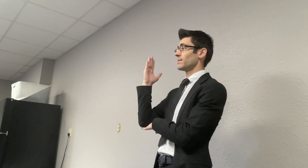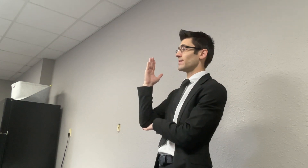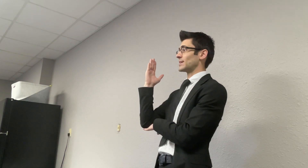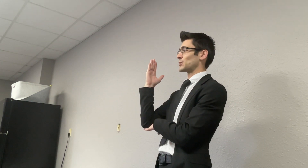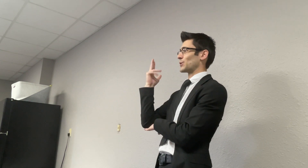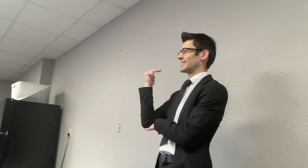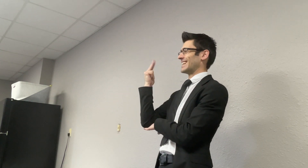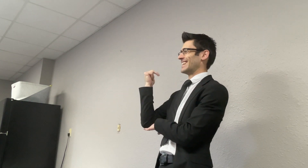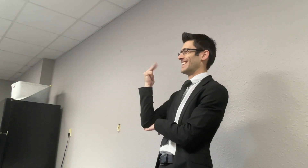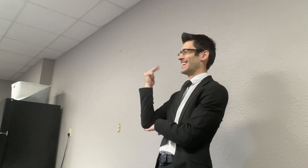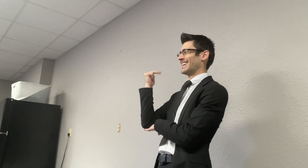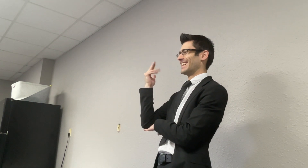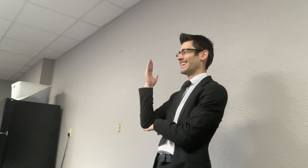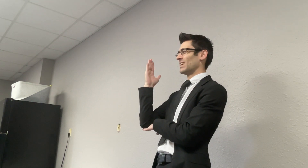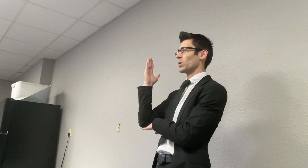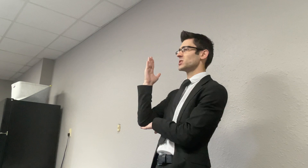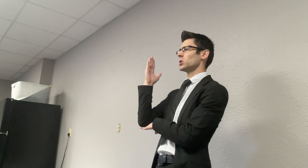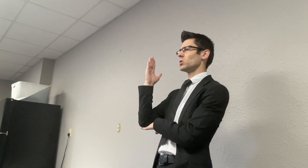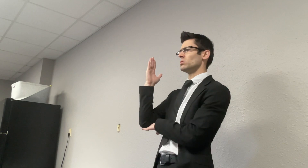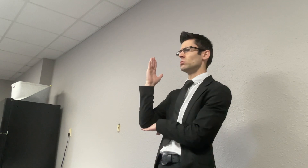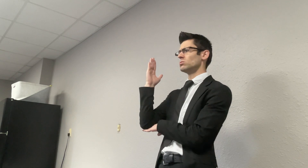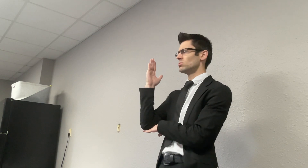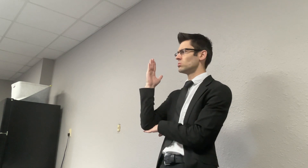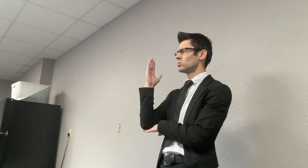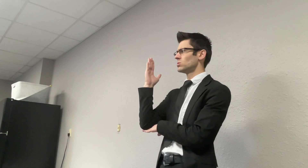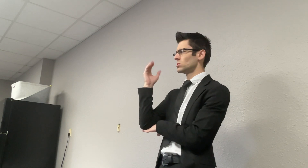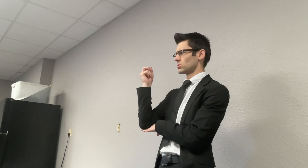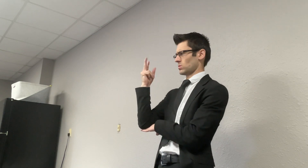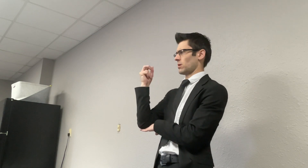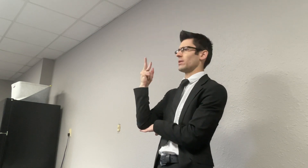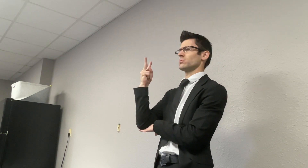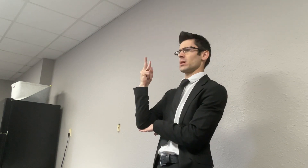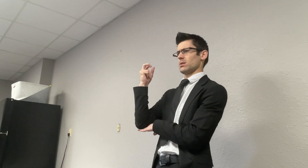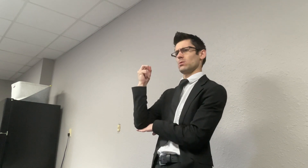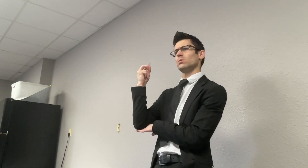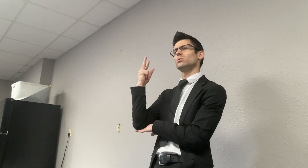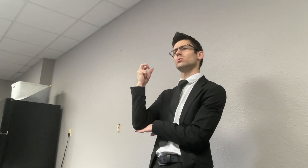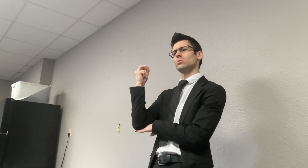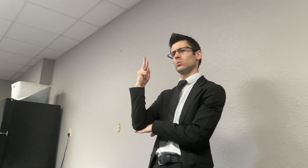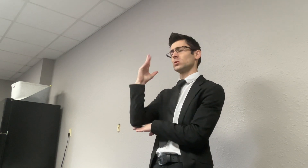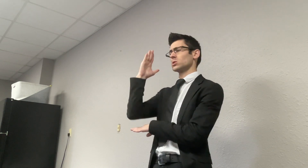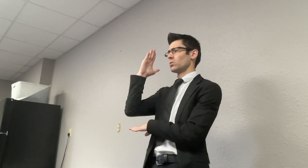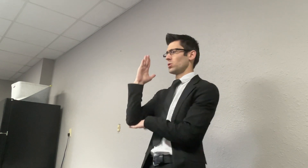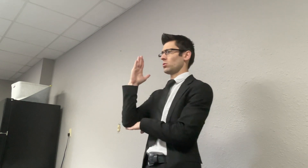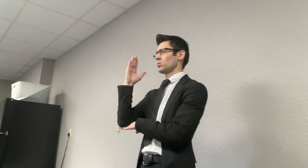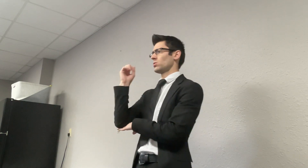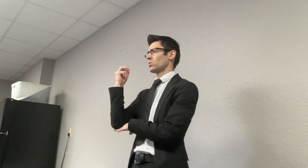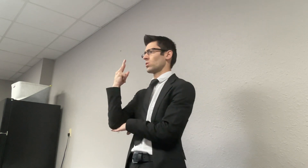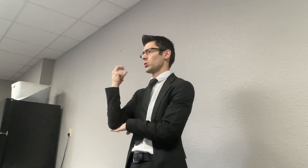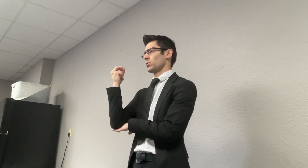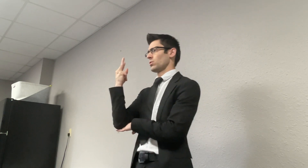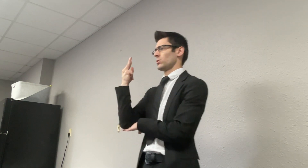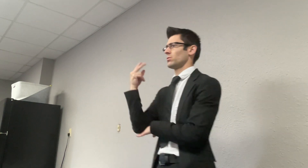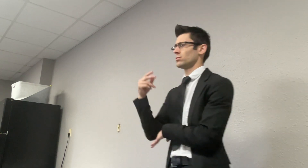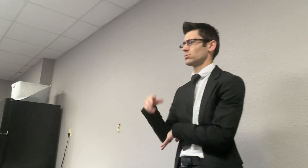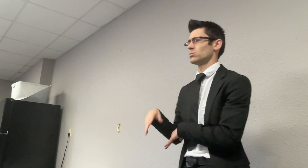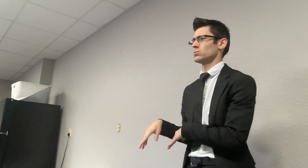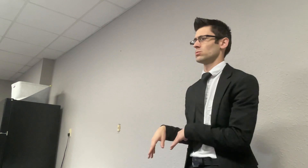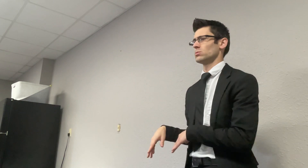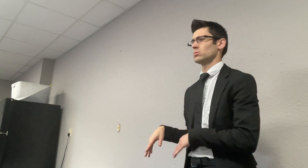That's 13. Yeah. What is noon? 12, that's right. So noon or noon.